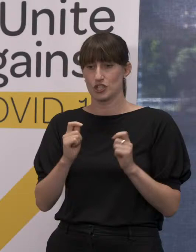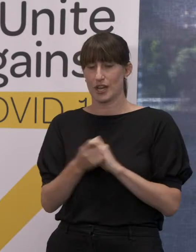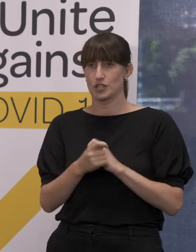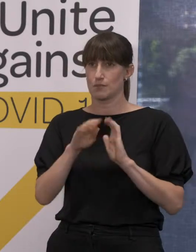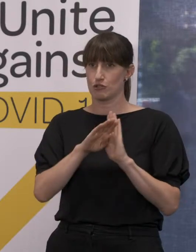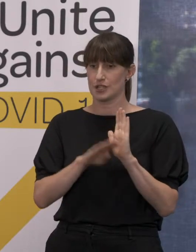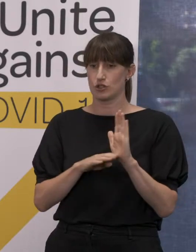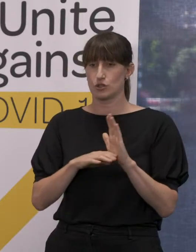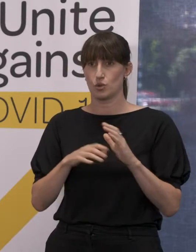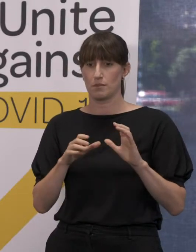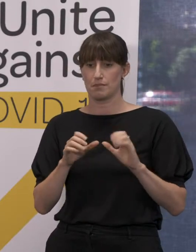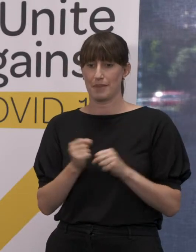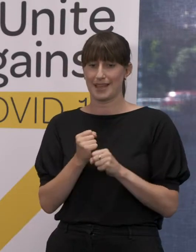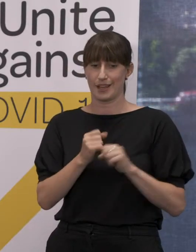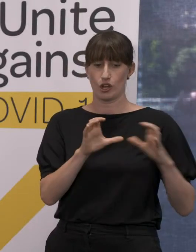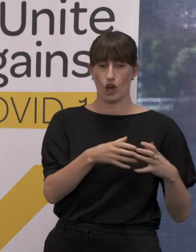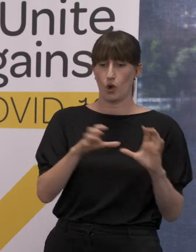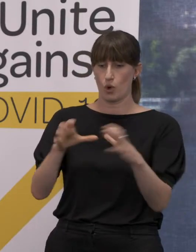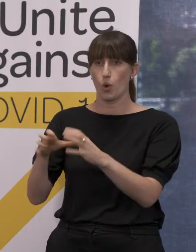all,